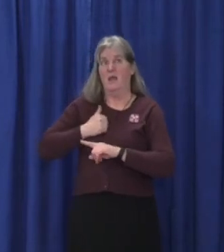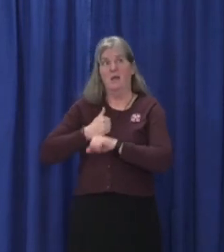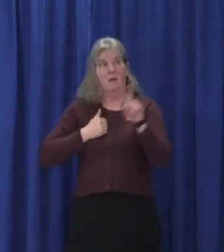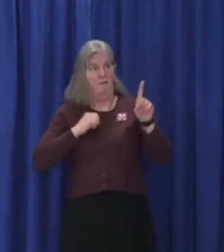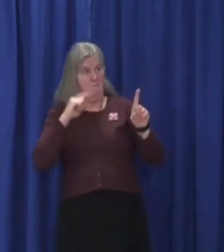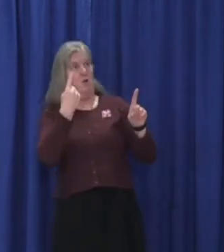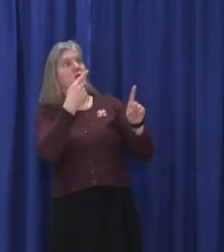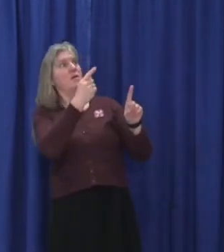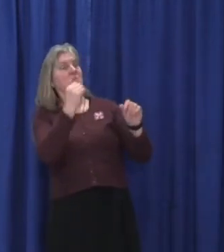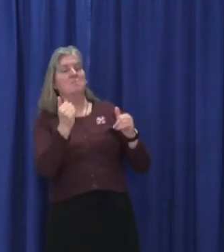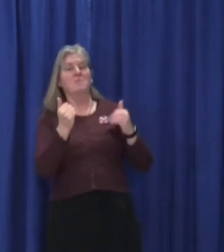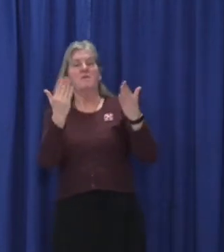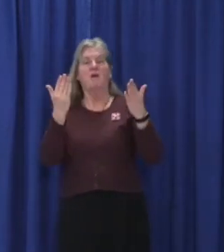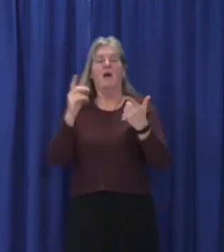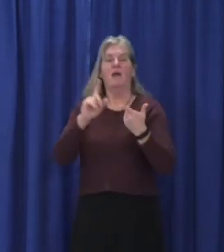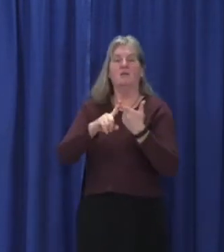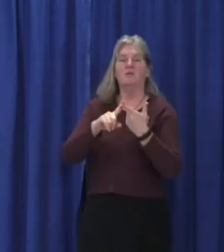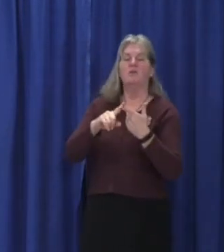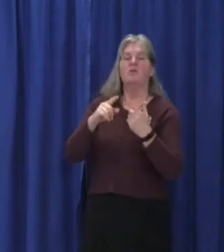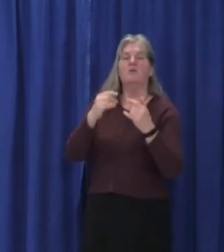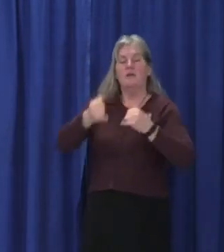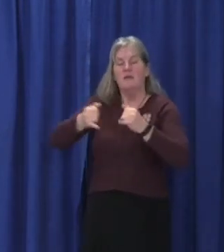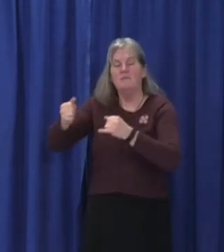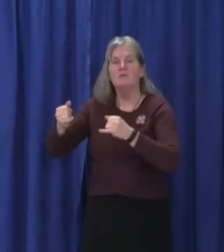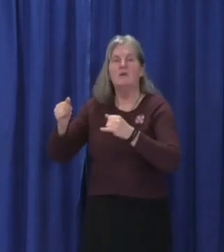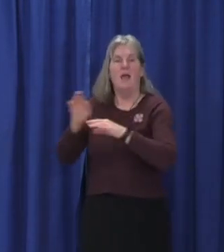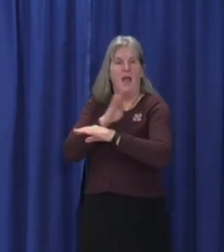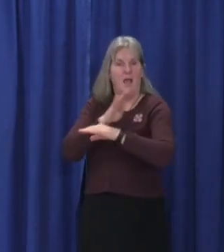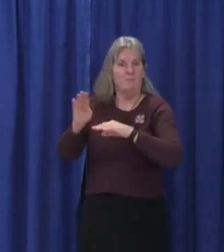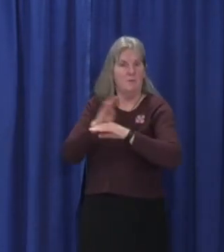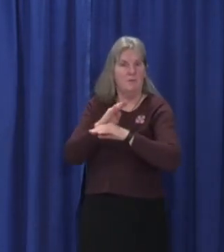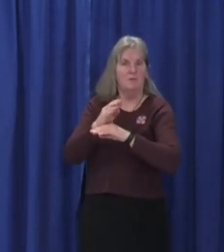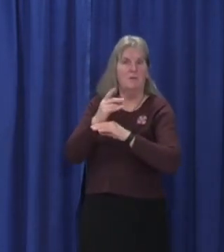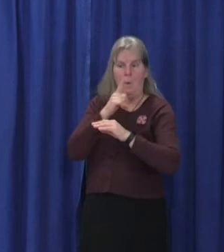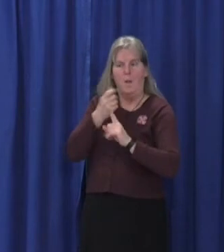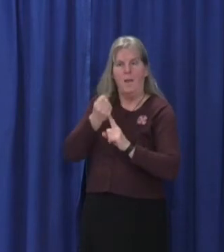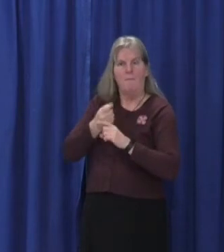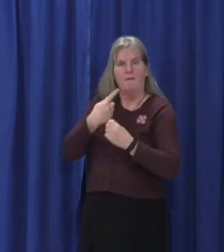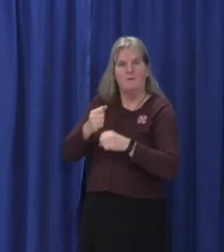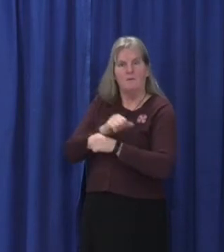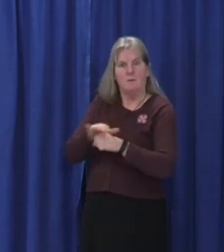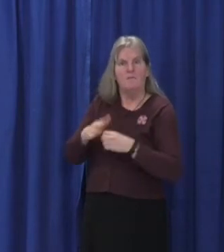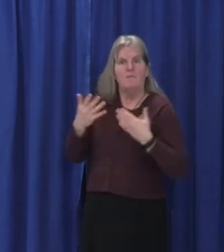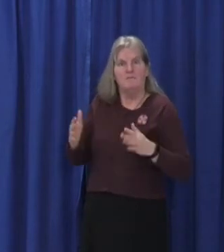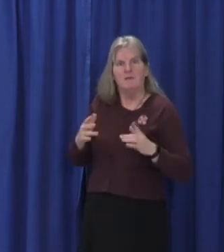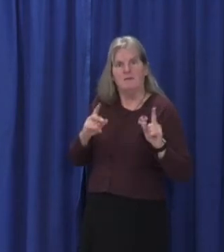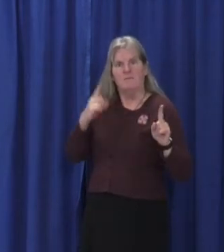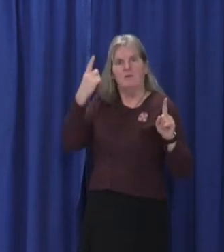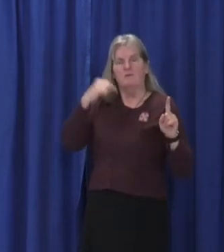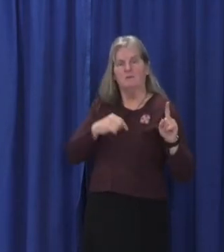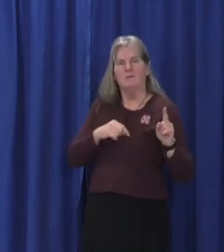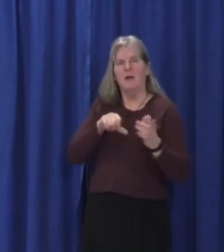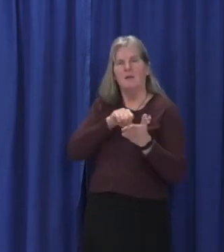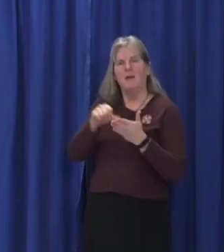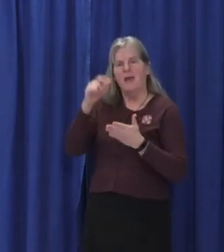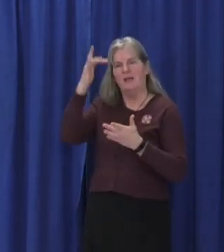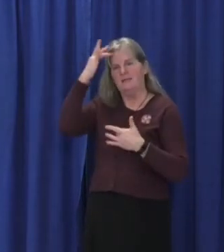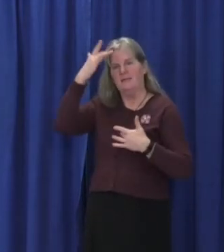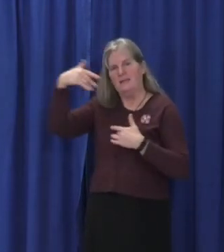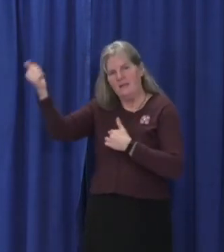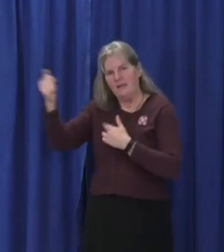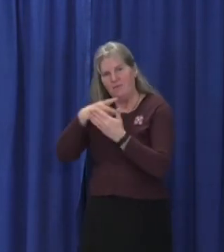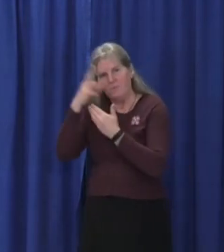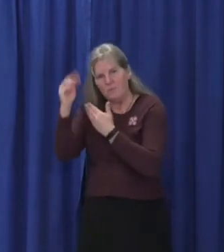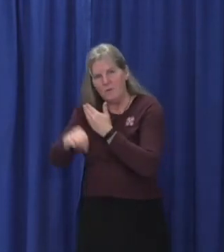programs to support individual and businesses impacted by COVID-19, including paid sick leave programs